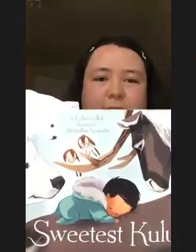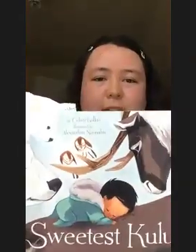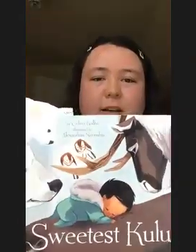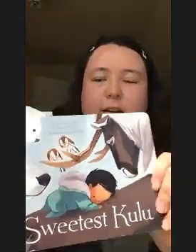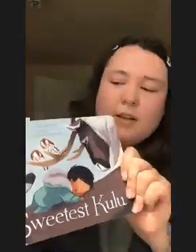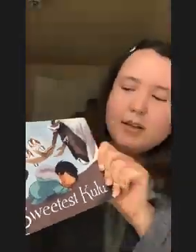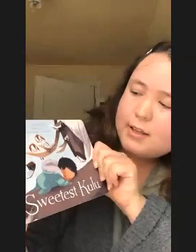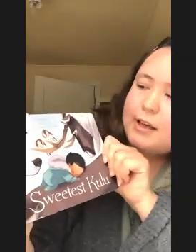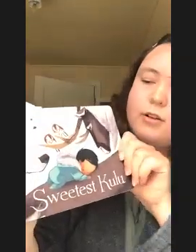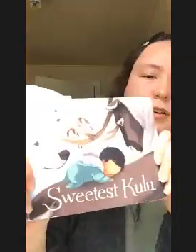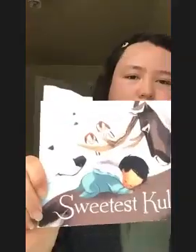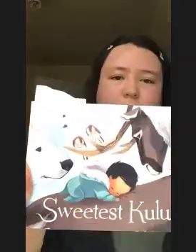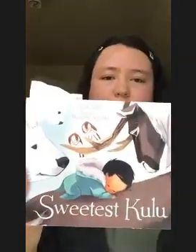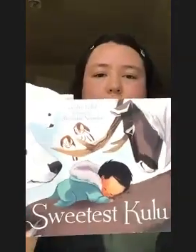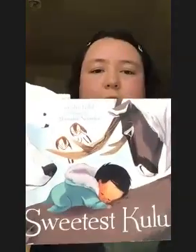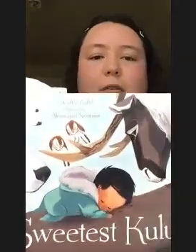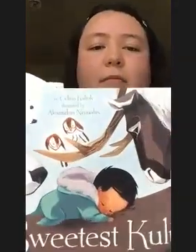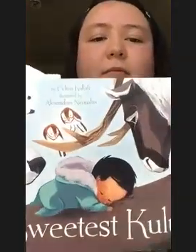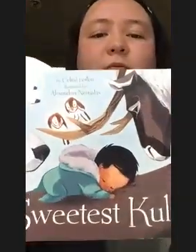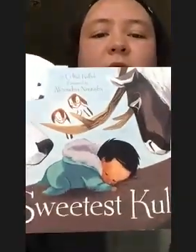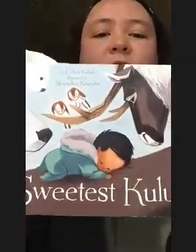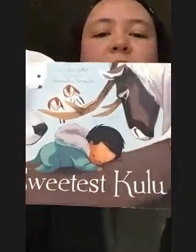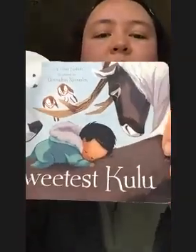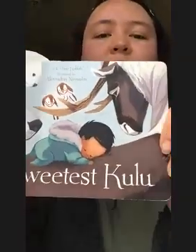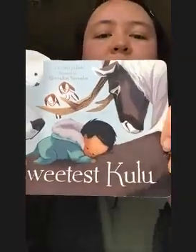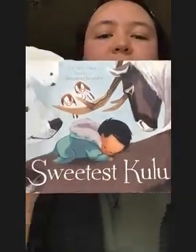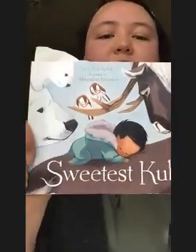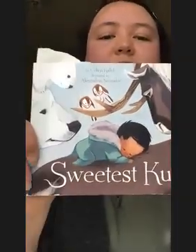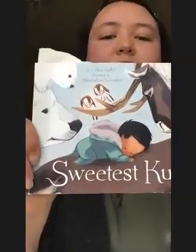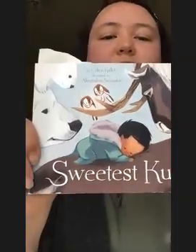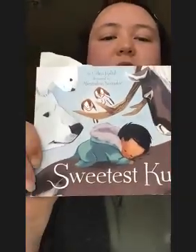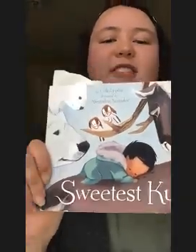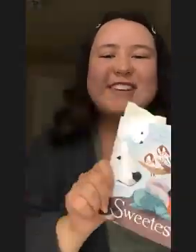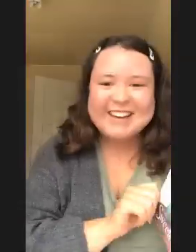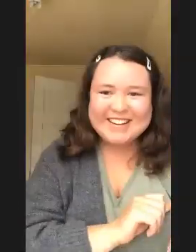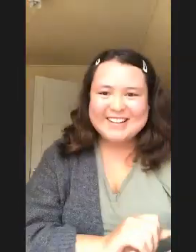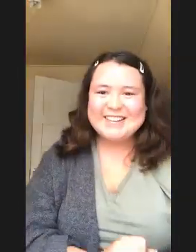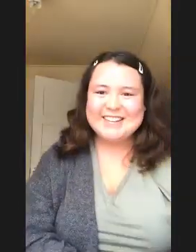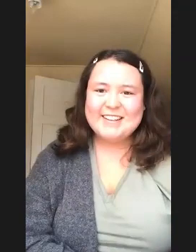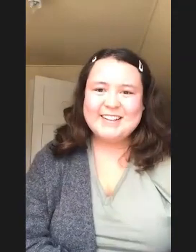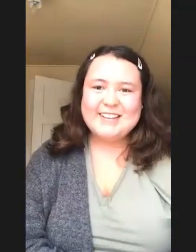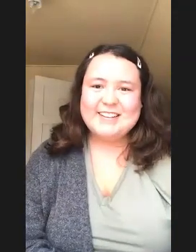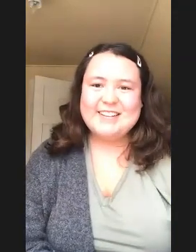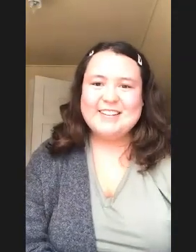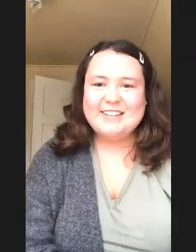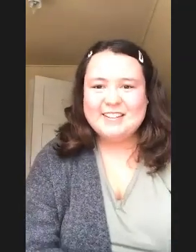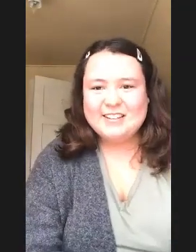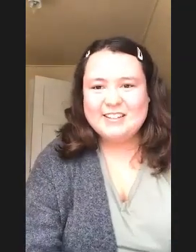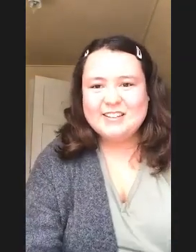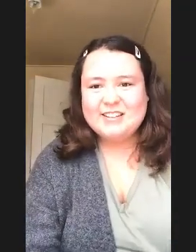Celina Kalluk. Yeah, great story. So Yeah. for those of you that aren't Inuit, Kulu